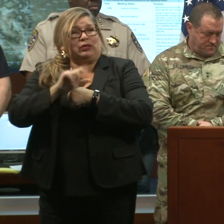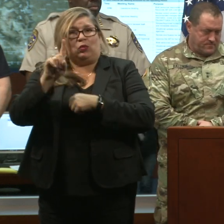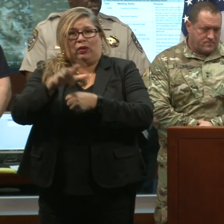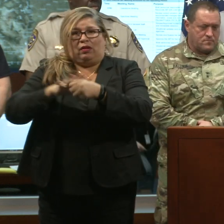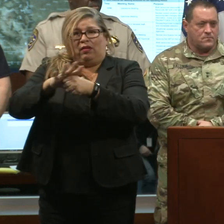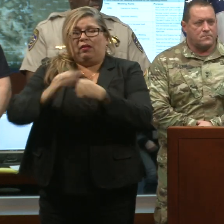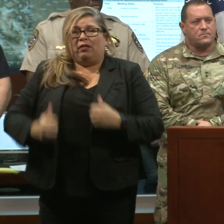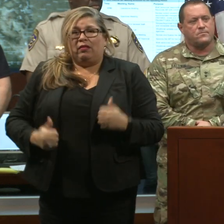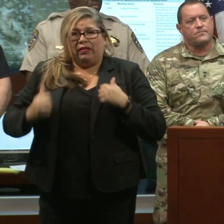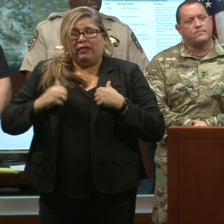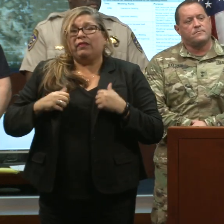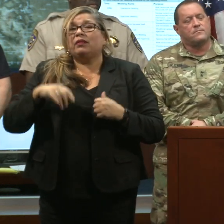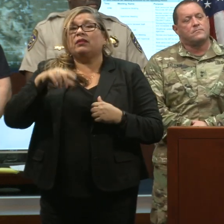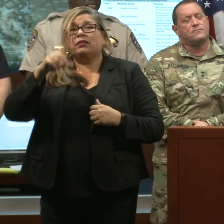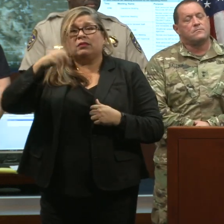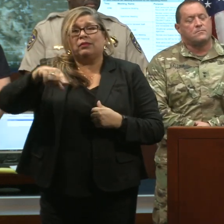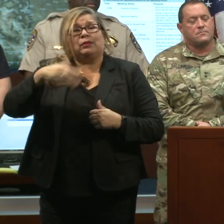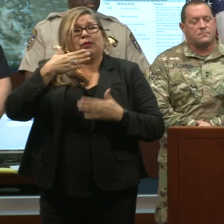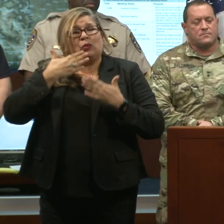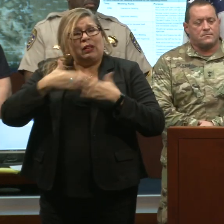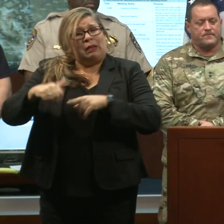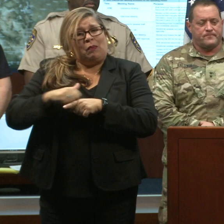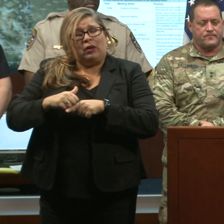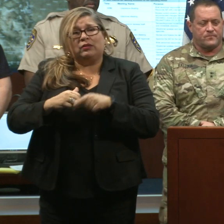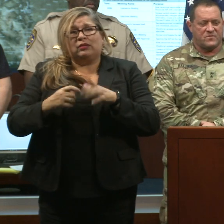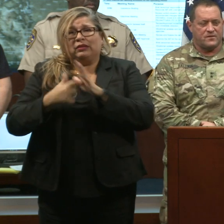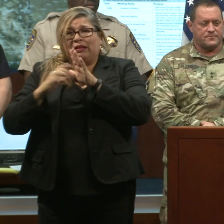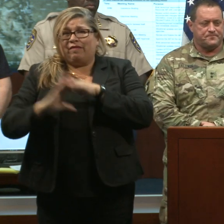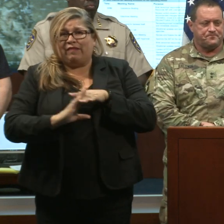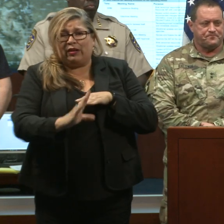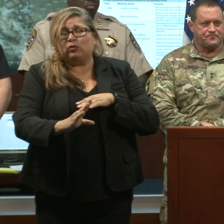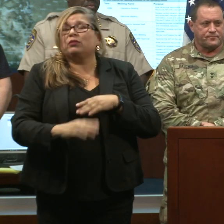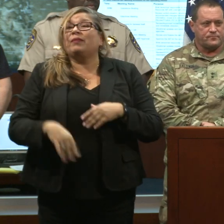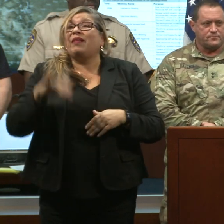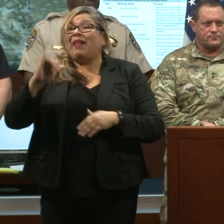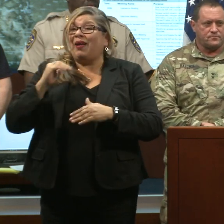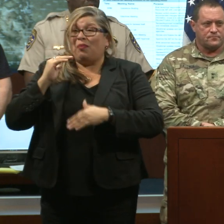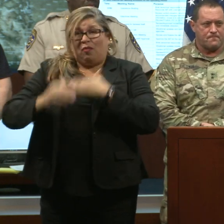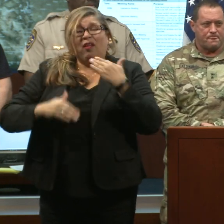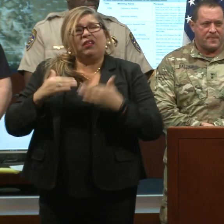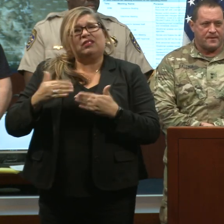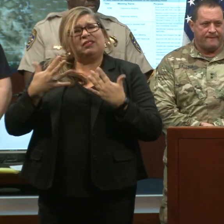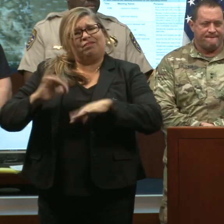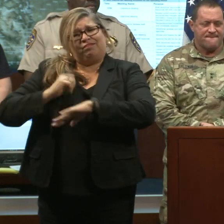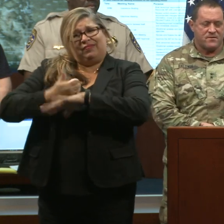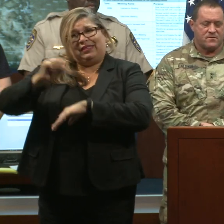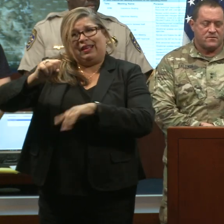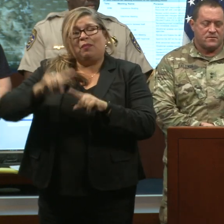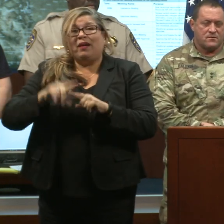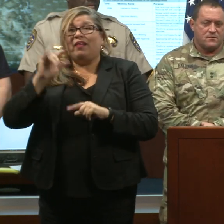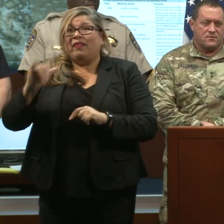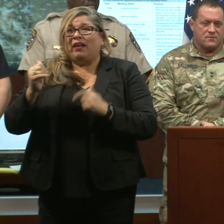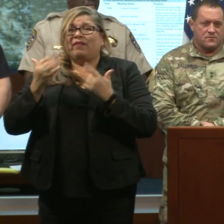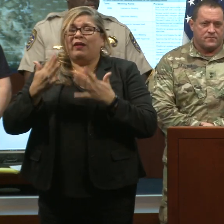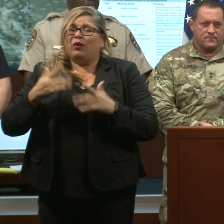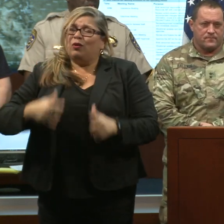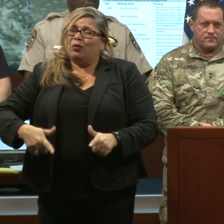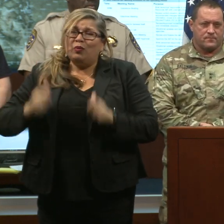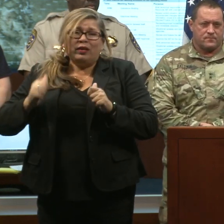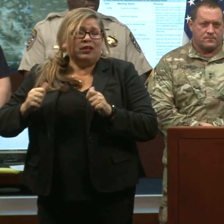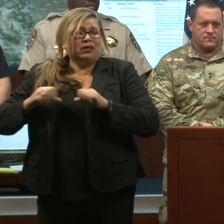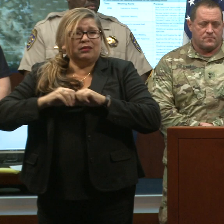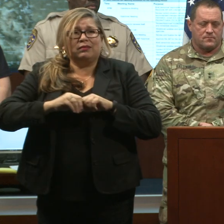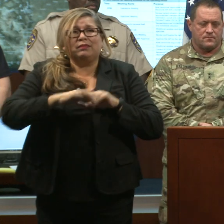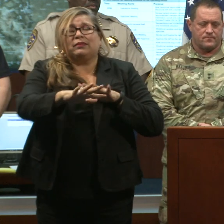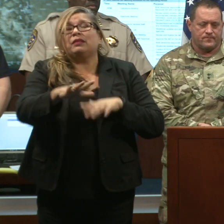these were well practiced evacuations. The process has been in place, but understand how quickly that fire has been spreading, as well as the